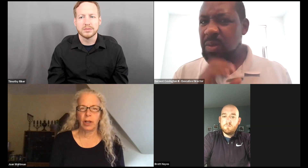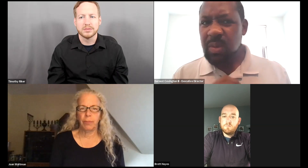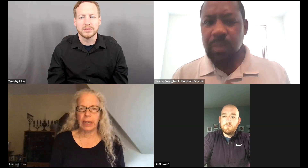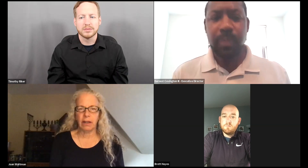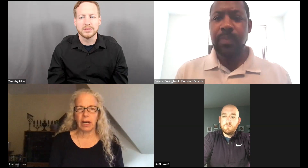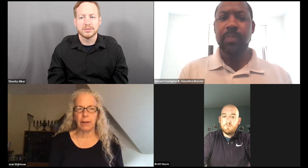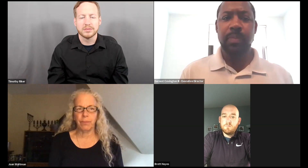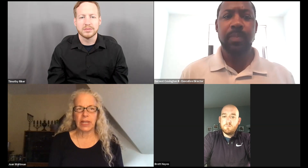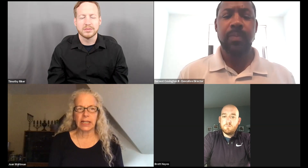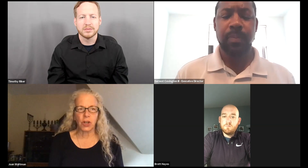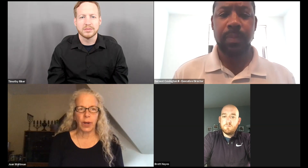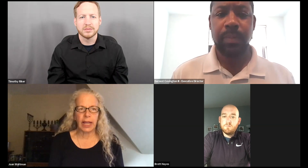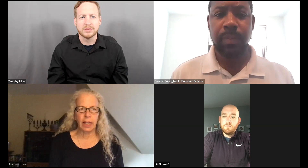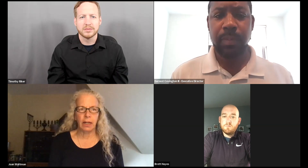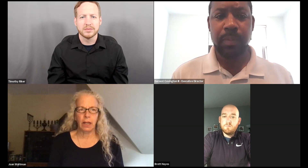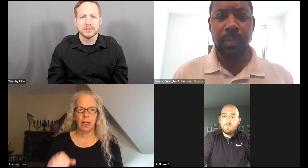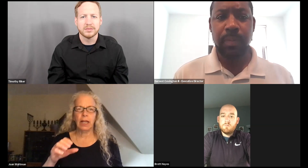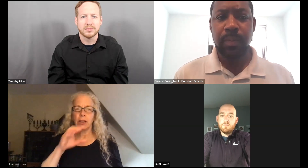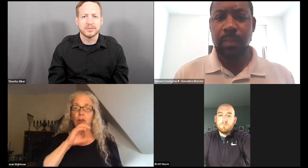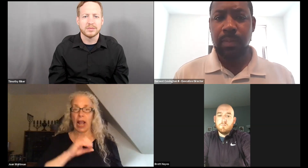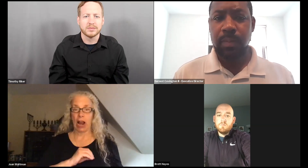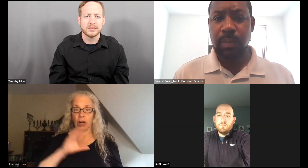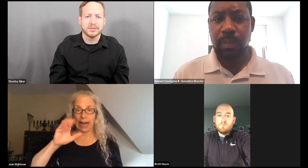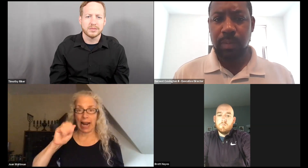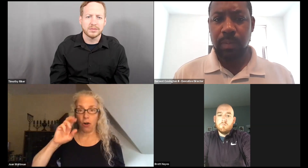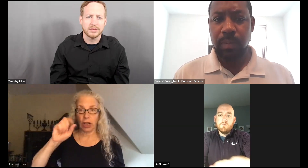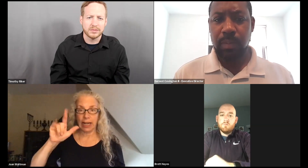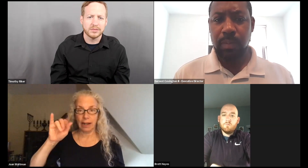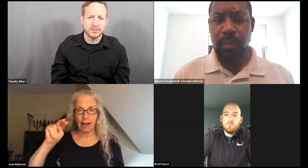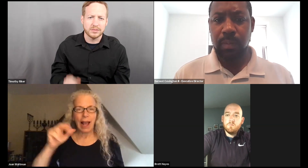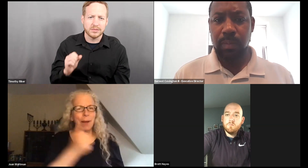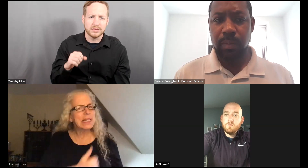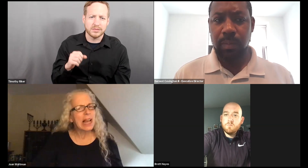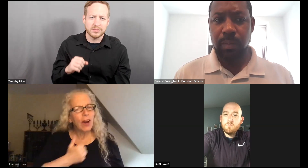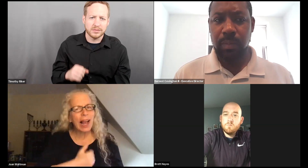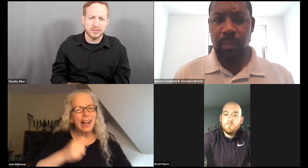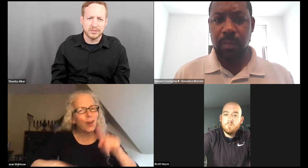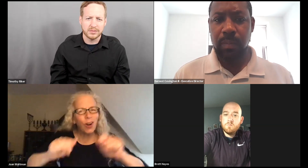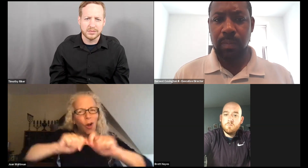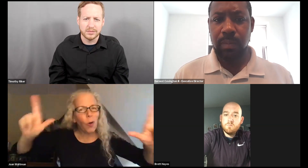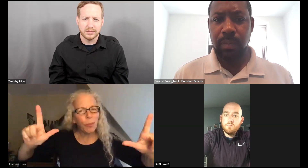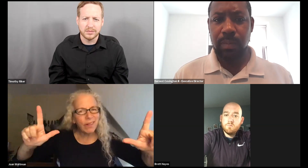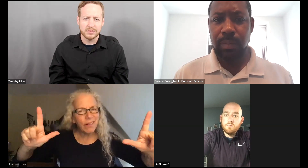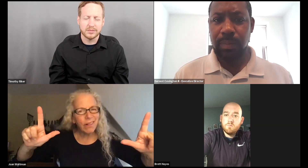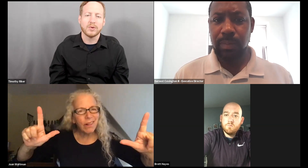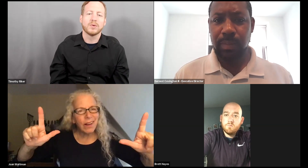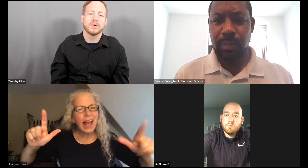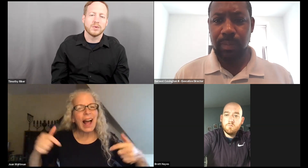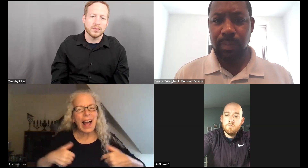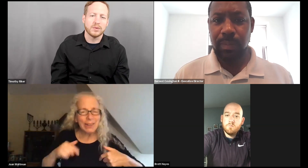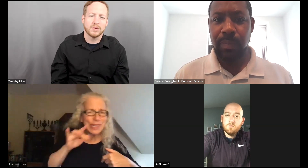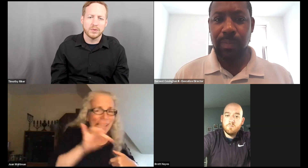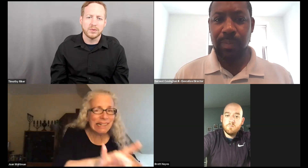know. But yes, go ahead. yes, I'm sorry I was not able to open my video, but I managed to unmute